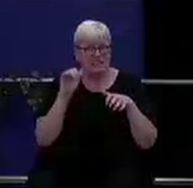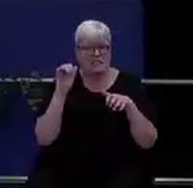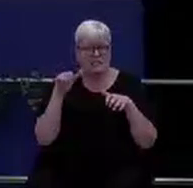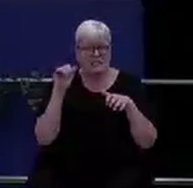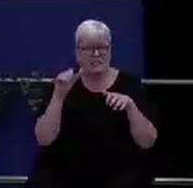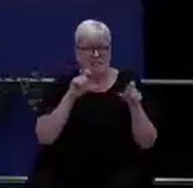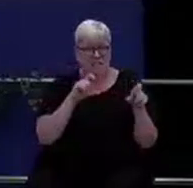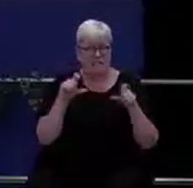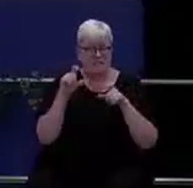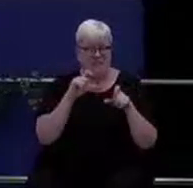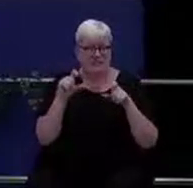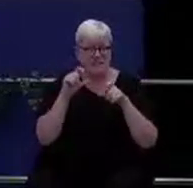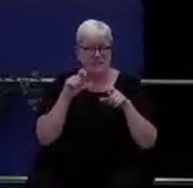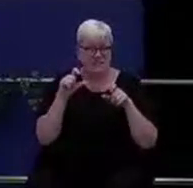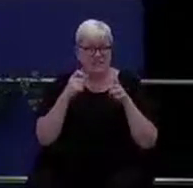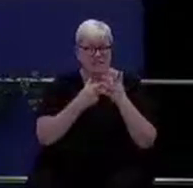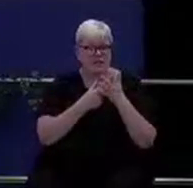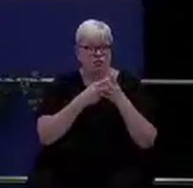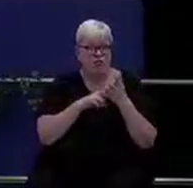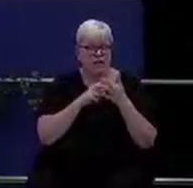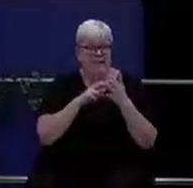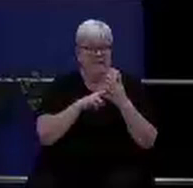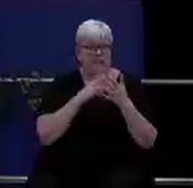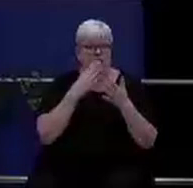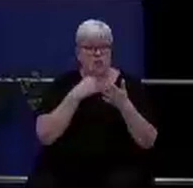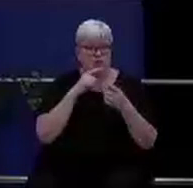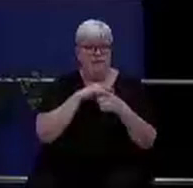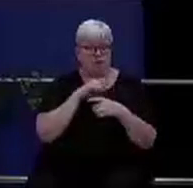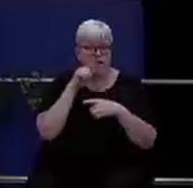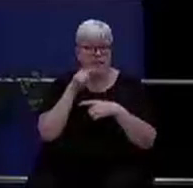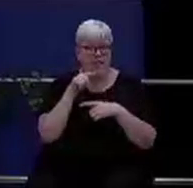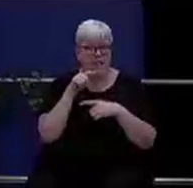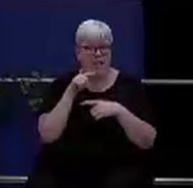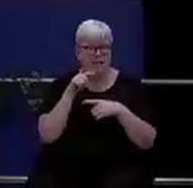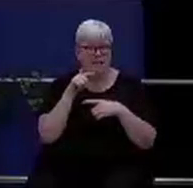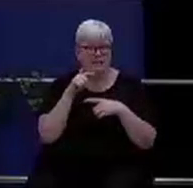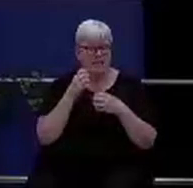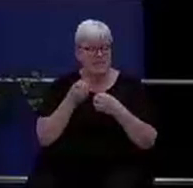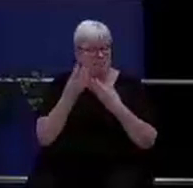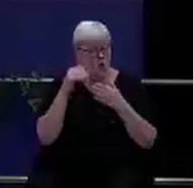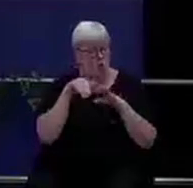still do. Ravens are very much that. Yeah. Did you bring that out in the book? I was just wondering.